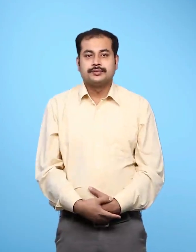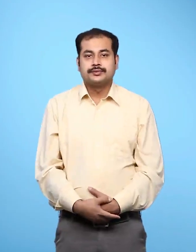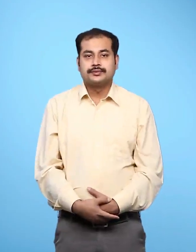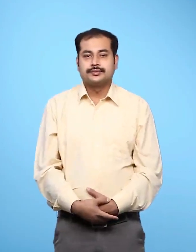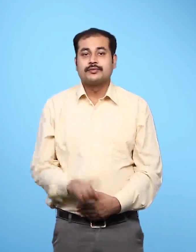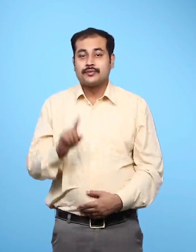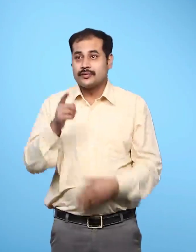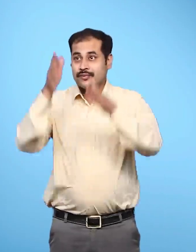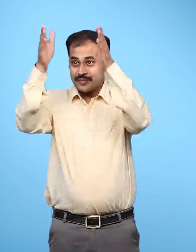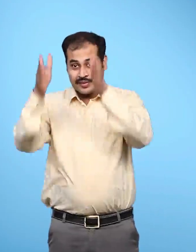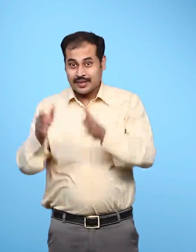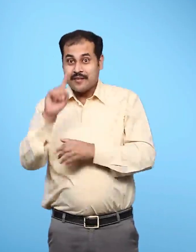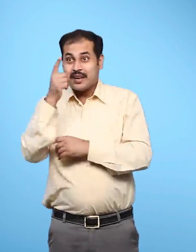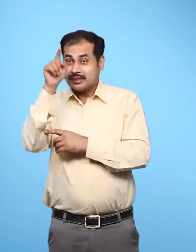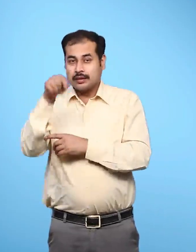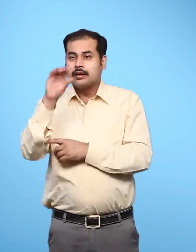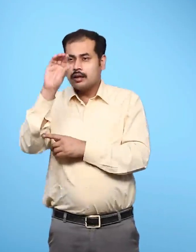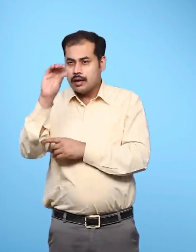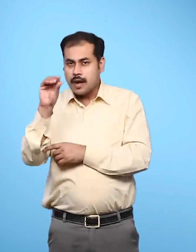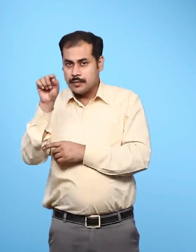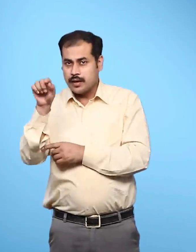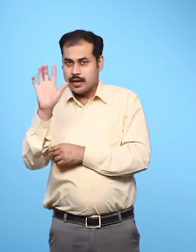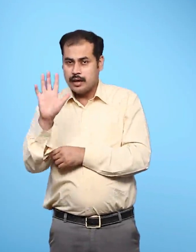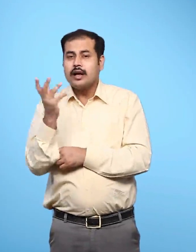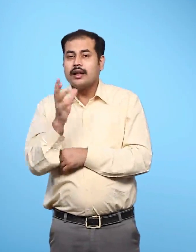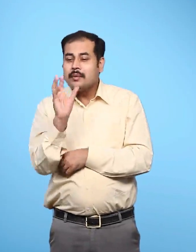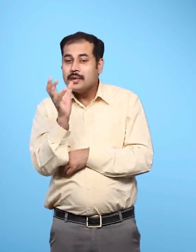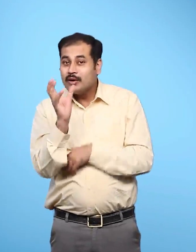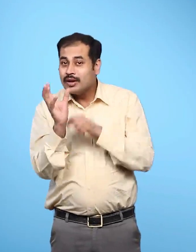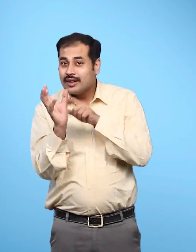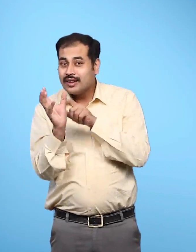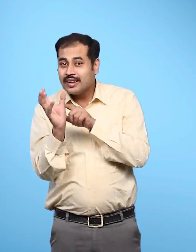Question In the first row and first column, a picture of bowl is shown.